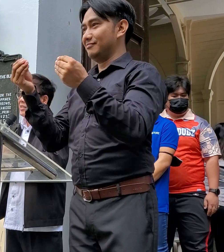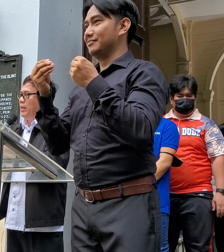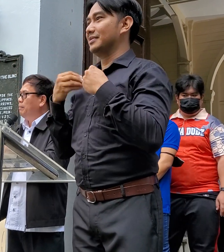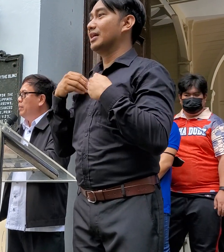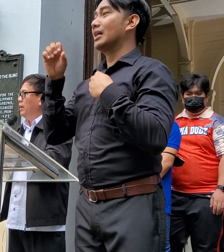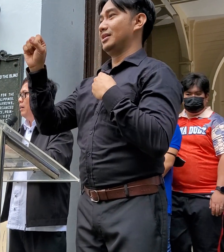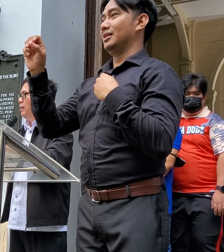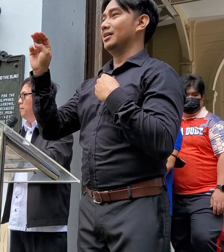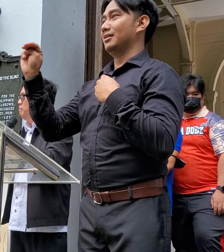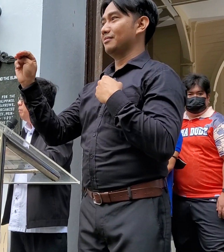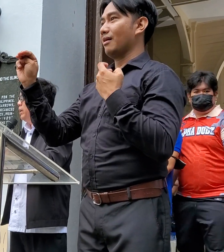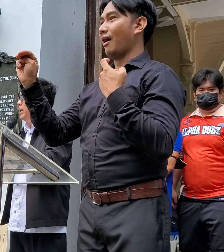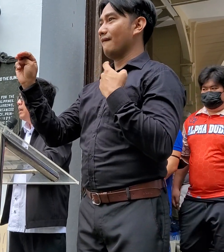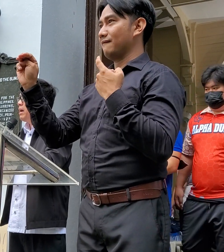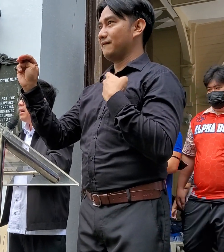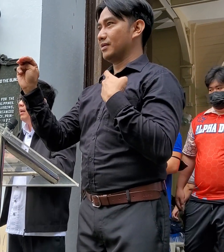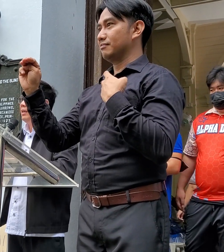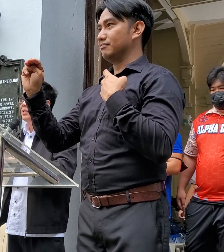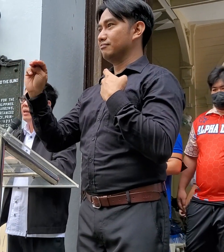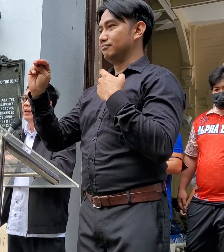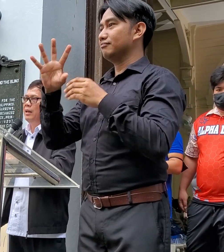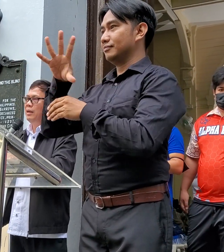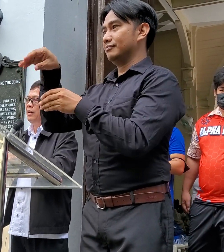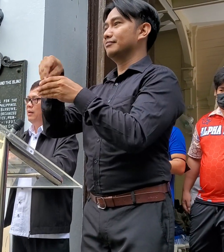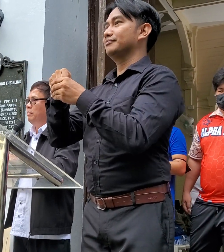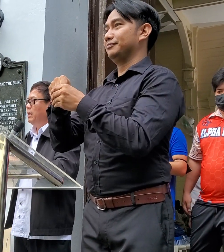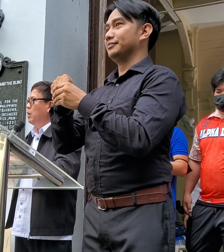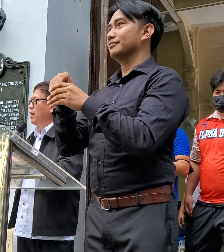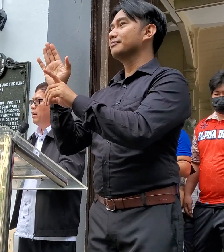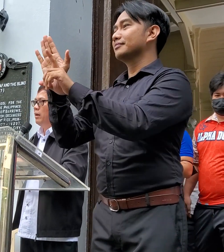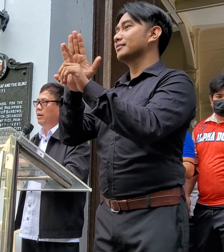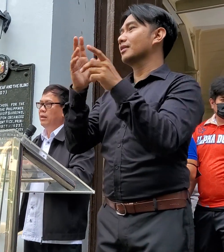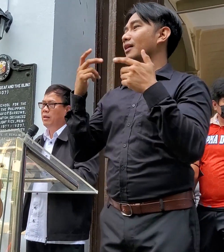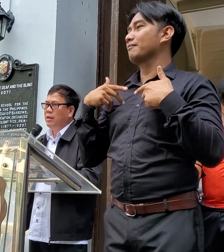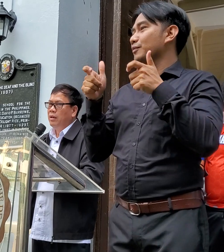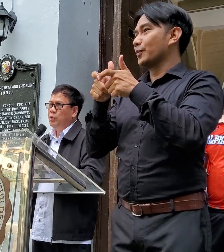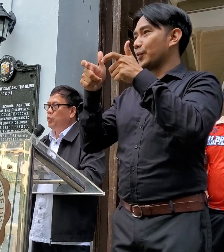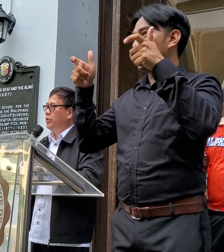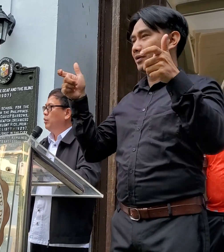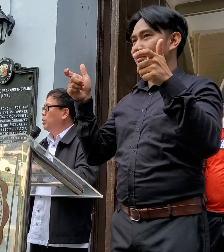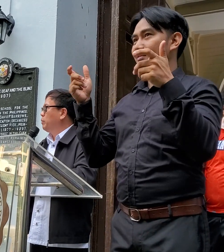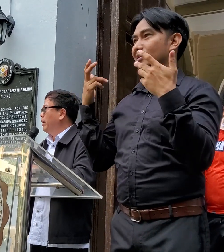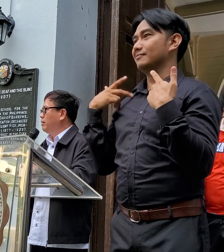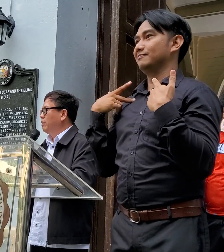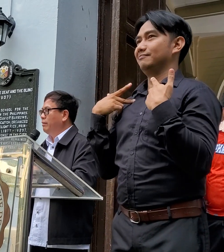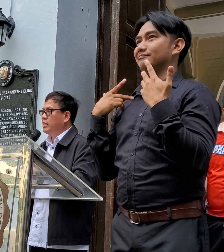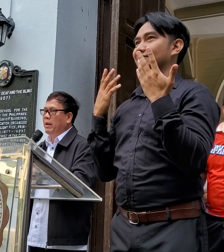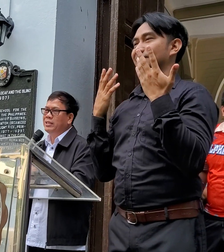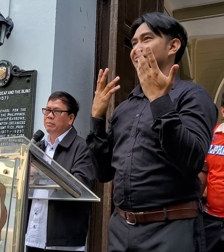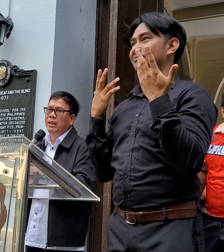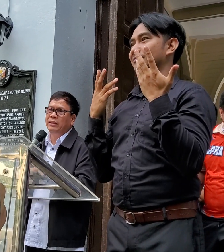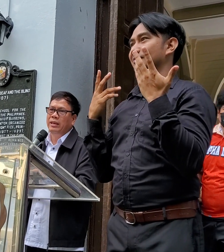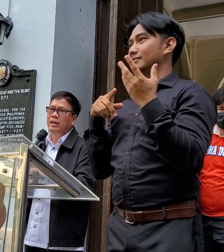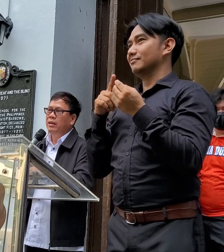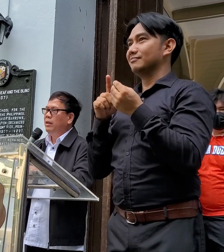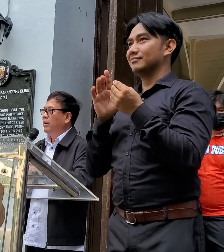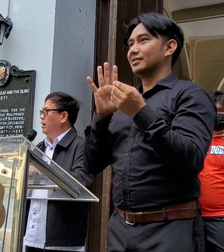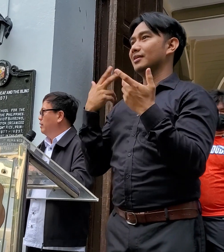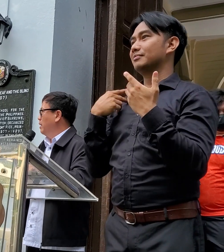ng SM na maging kabahagi sa kanilang malawakang social corporate